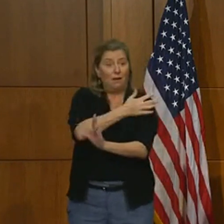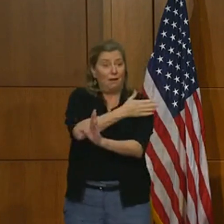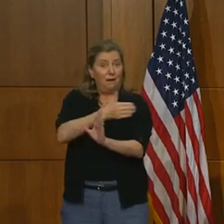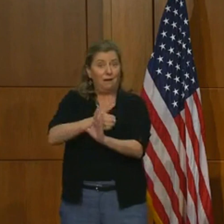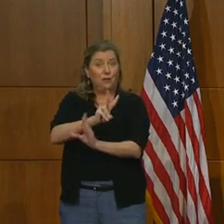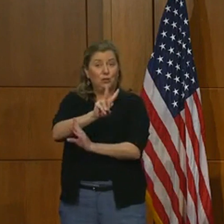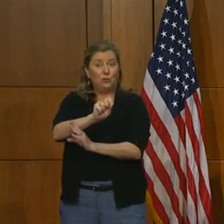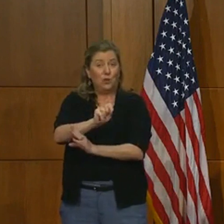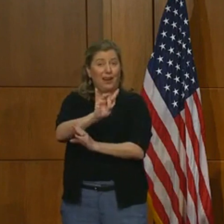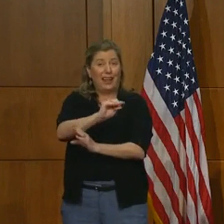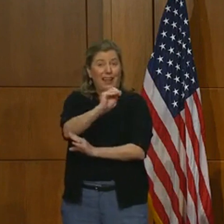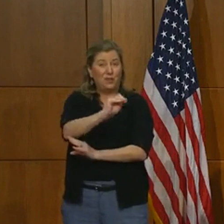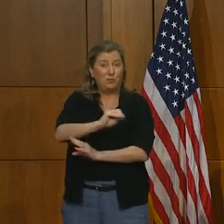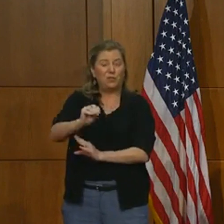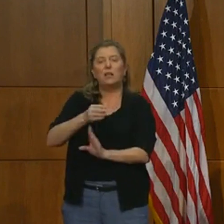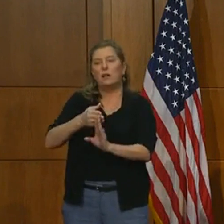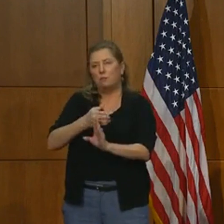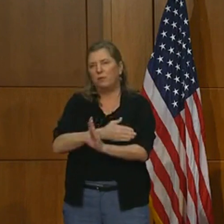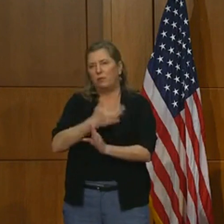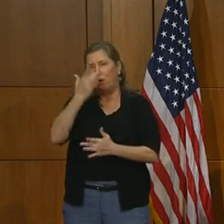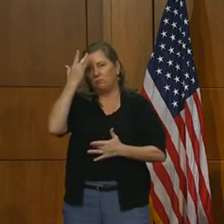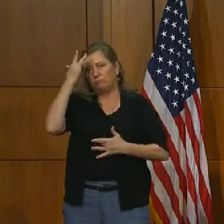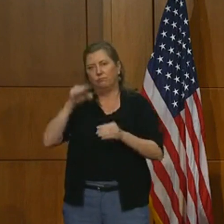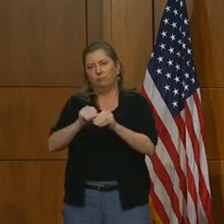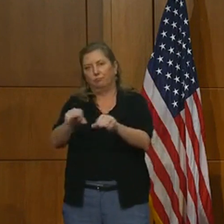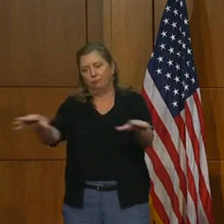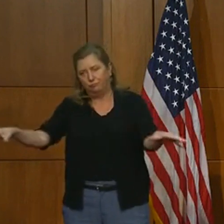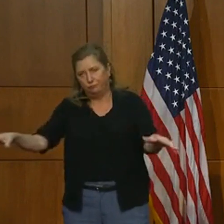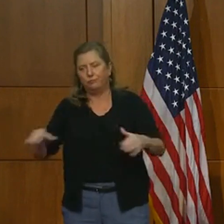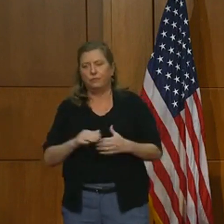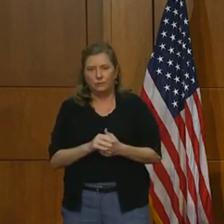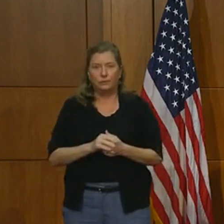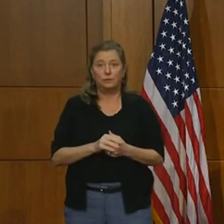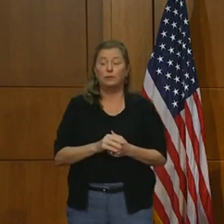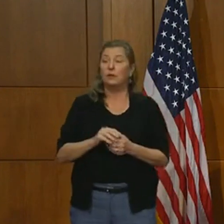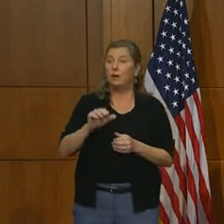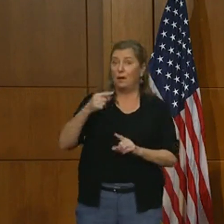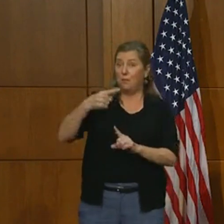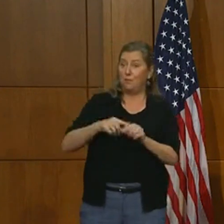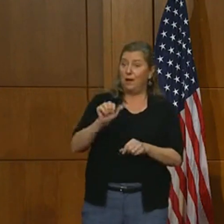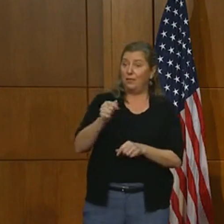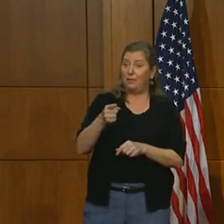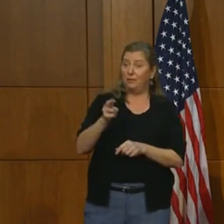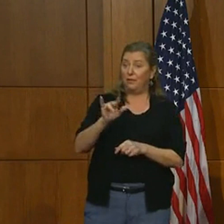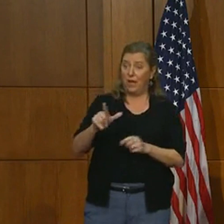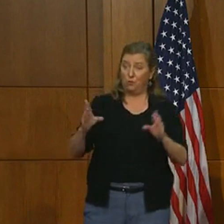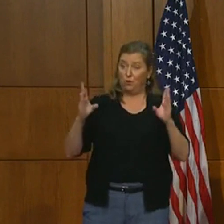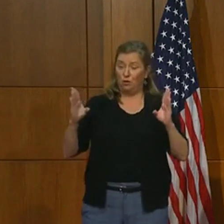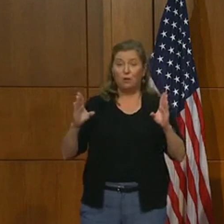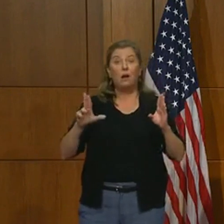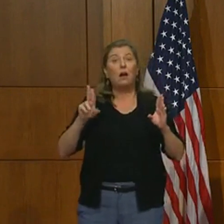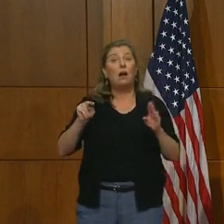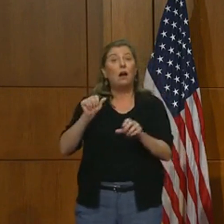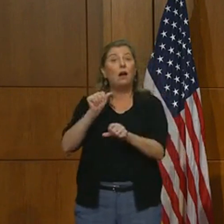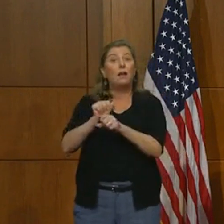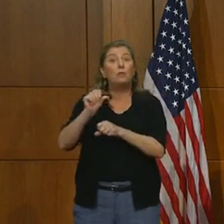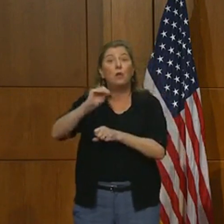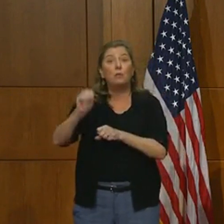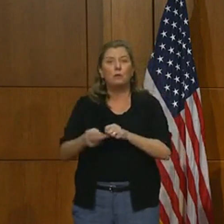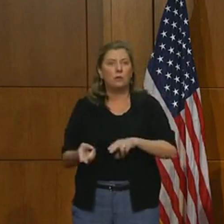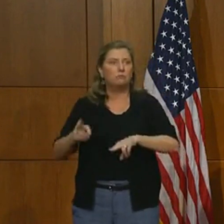2.8% unemployment rate prior to COVID-19. For April, however, our unemployment rate rose